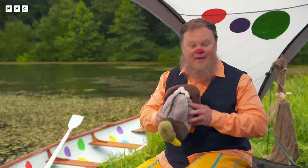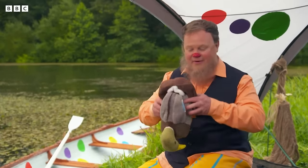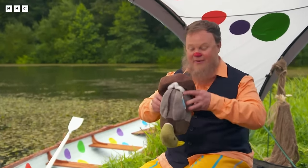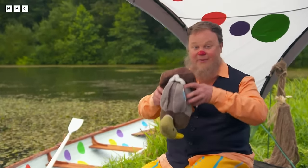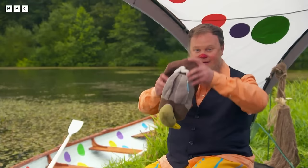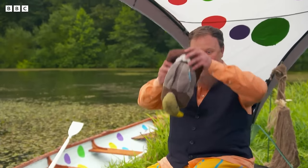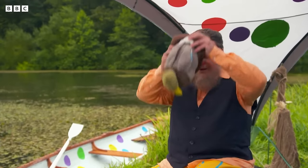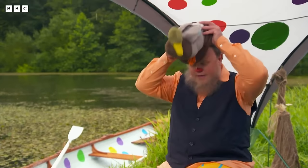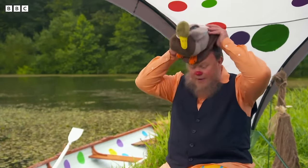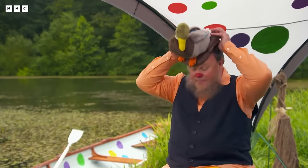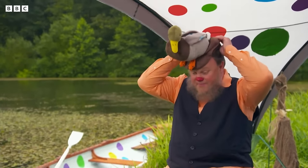either. Here we go.